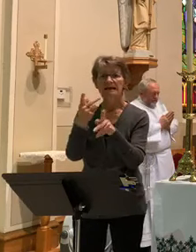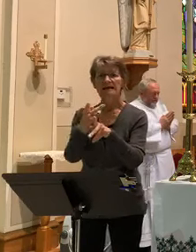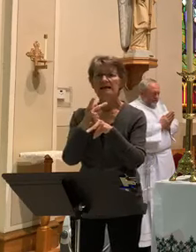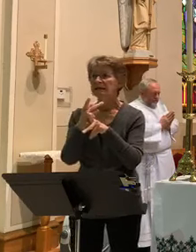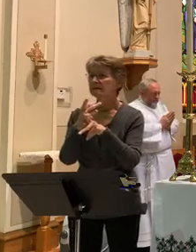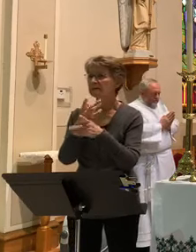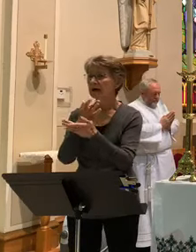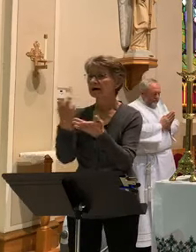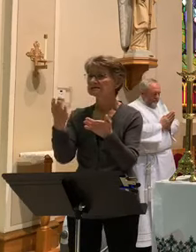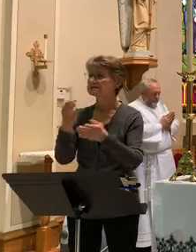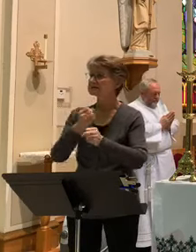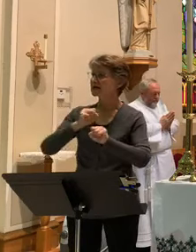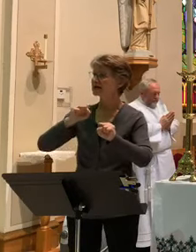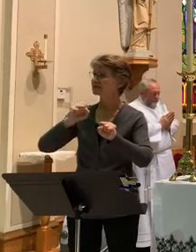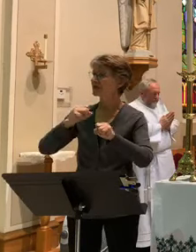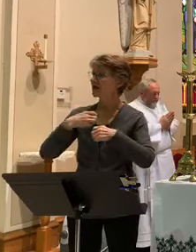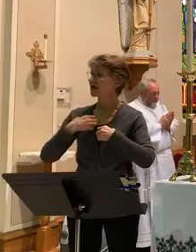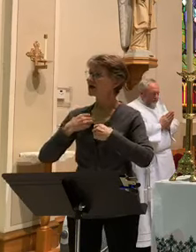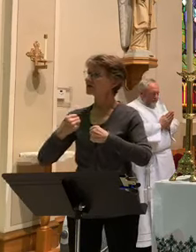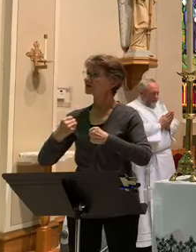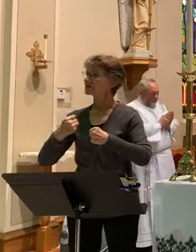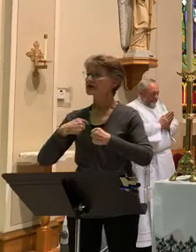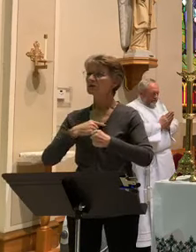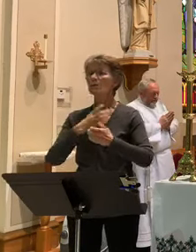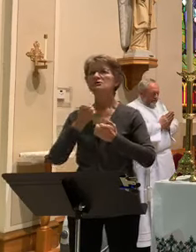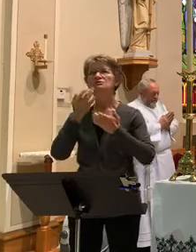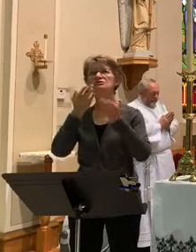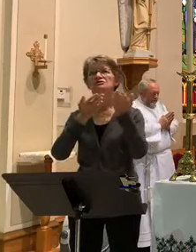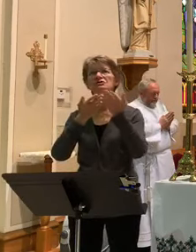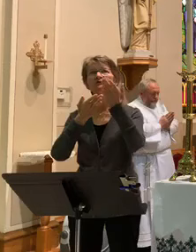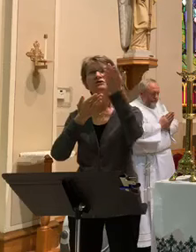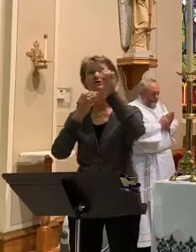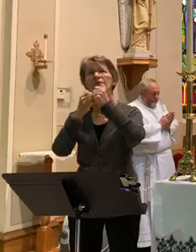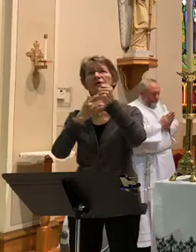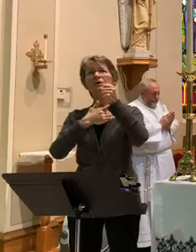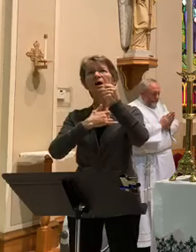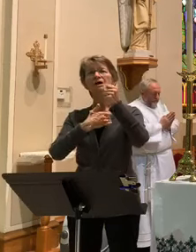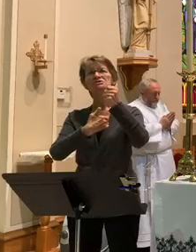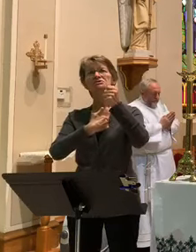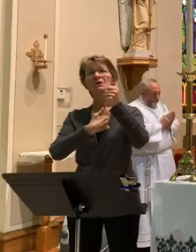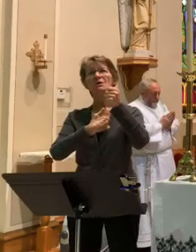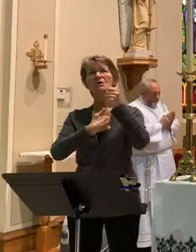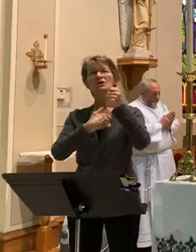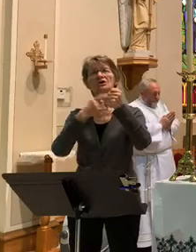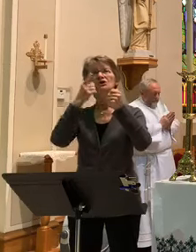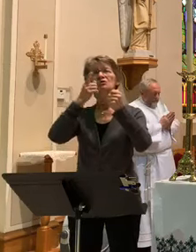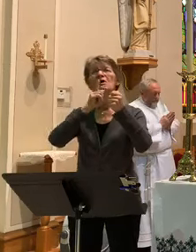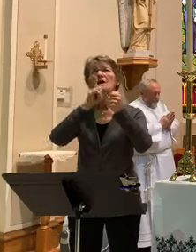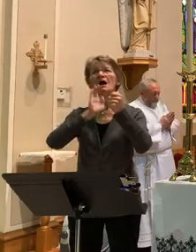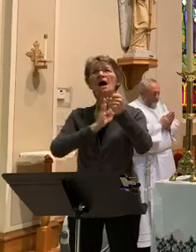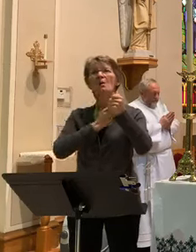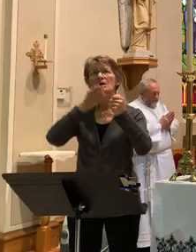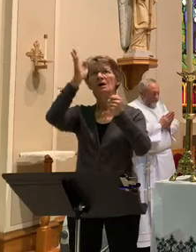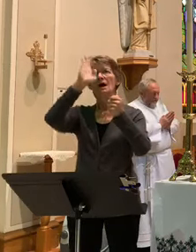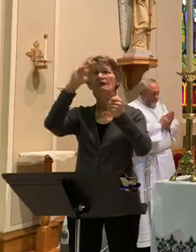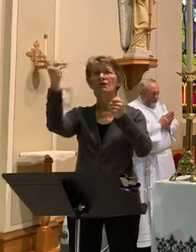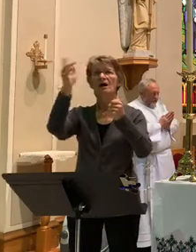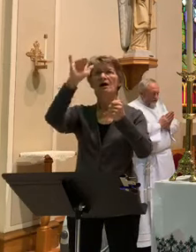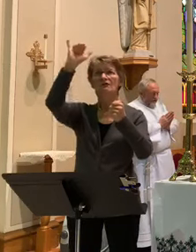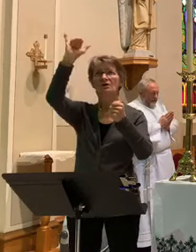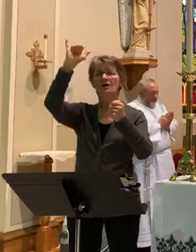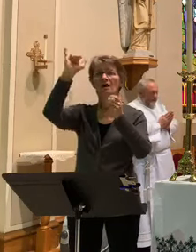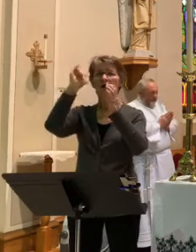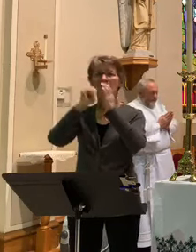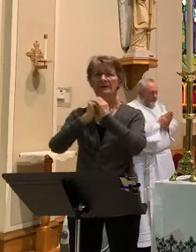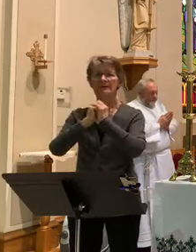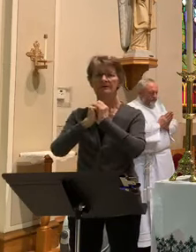healthy, and that we may serve you with our heart and our soul as you live and reign, our God, forever and ever.